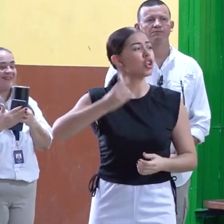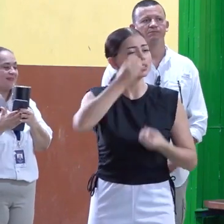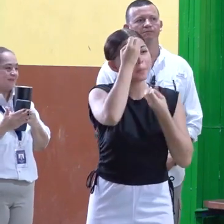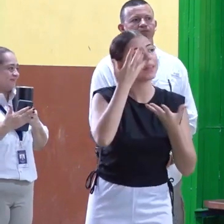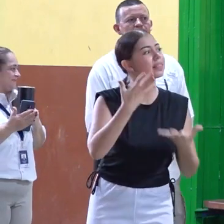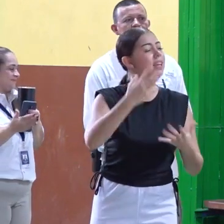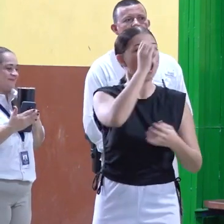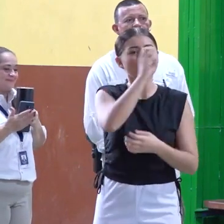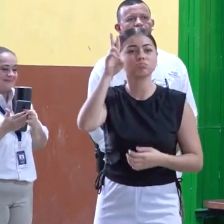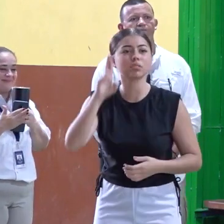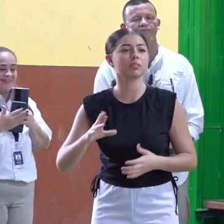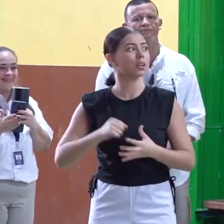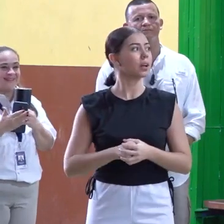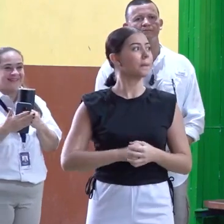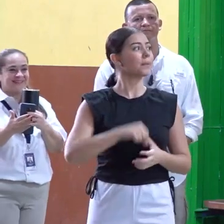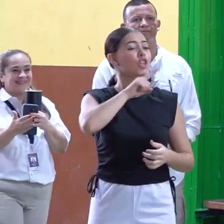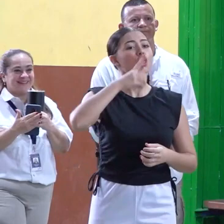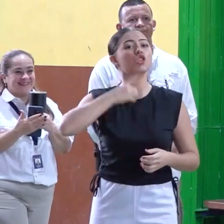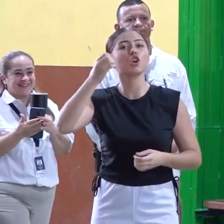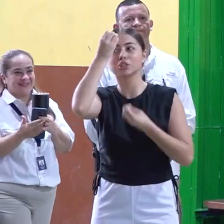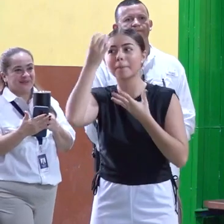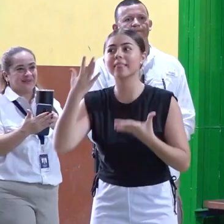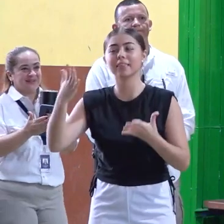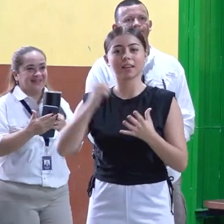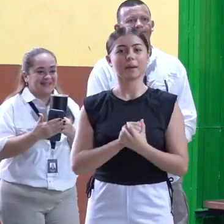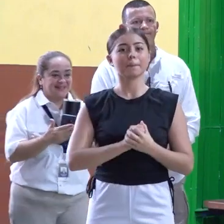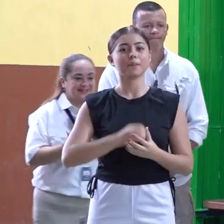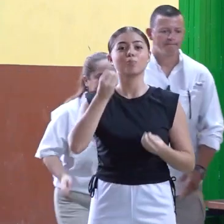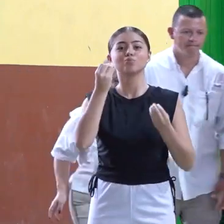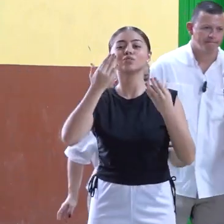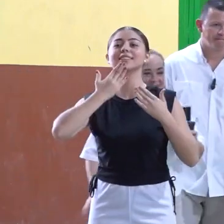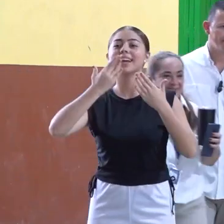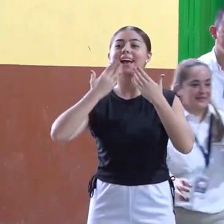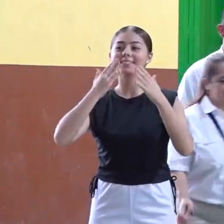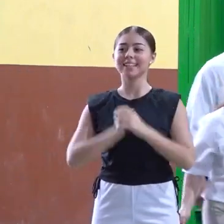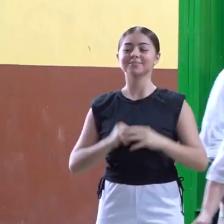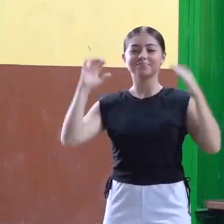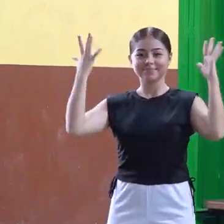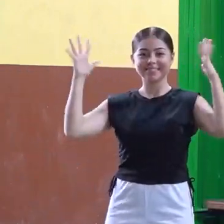bendiga a Costa Rica y que Dios los bendiga. Muchísimas gracias.